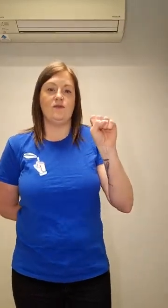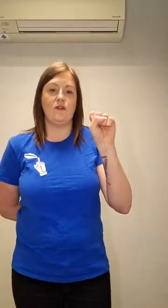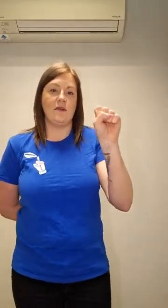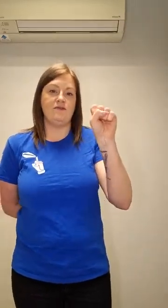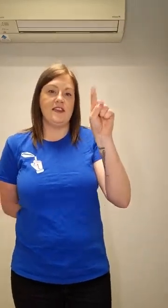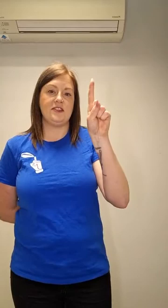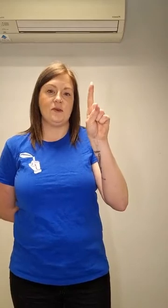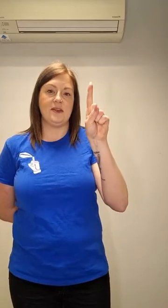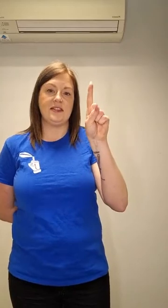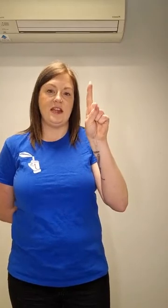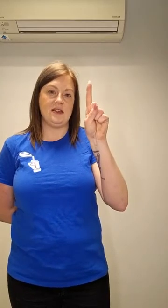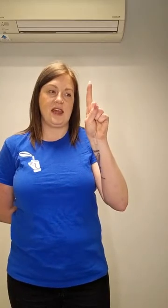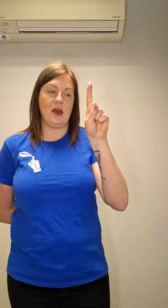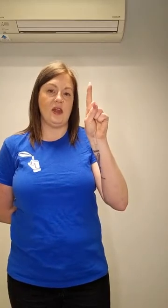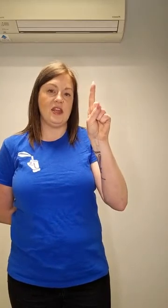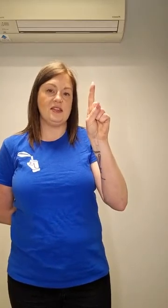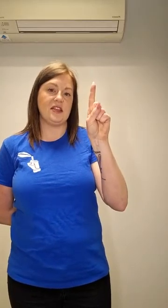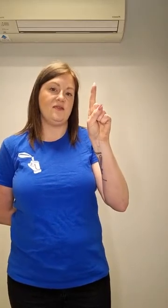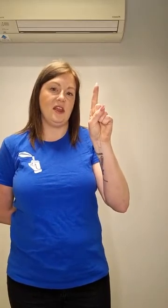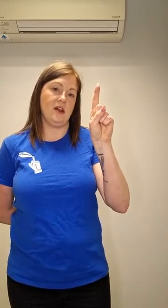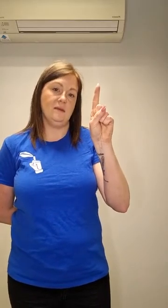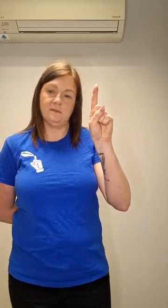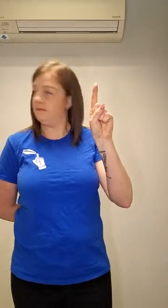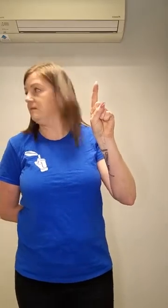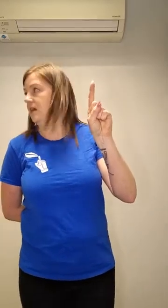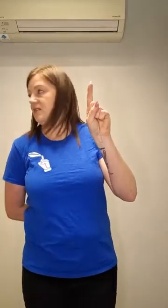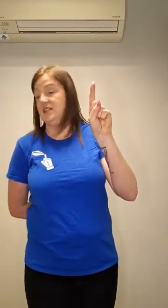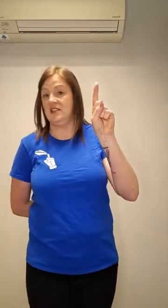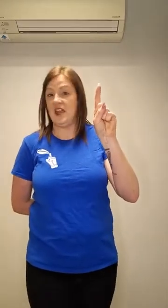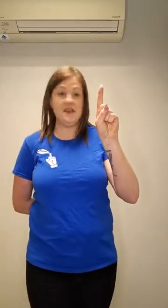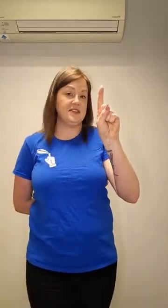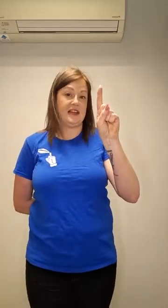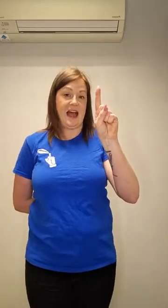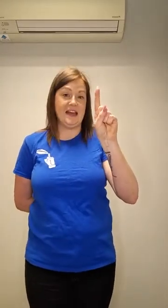From a fist, we want to extend our index finger. This is an index hand.